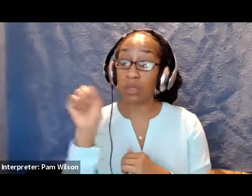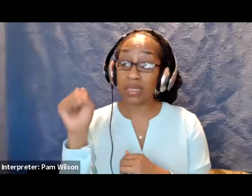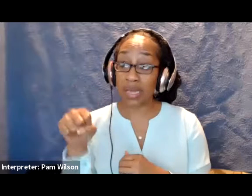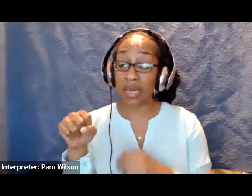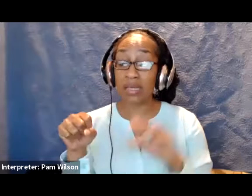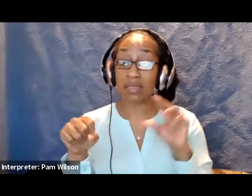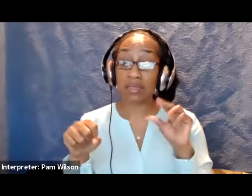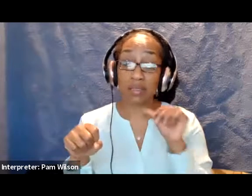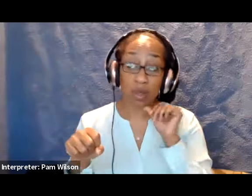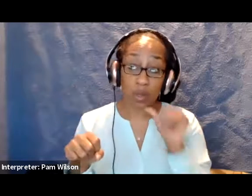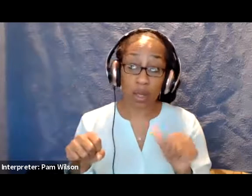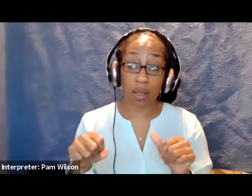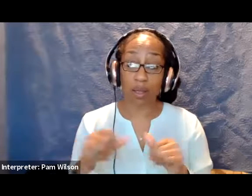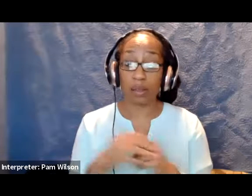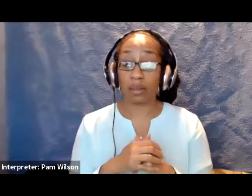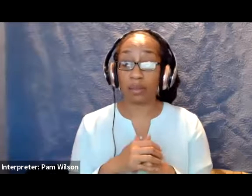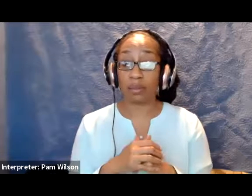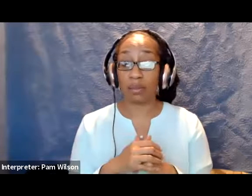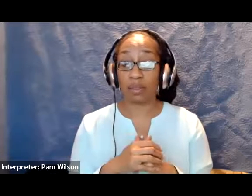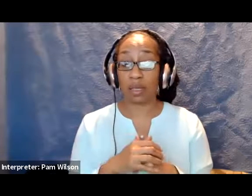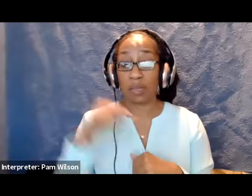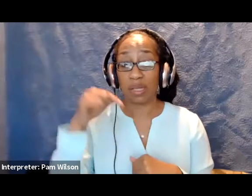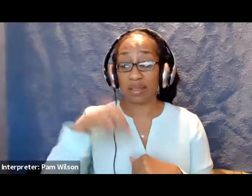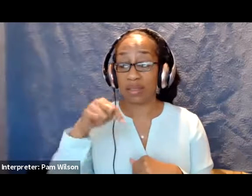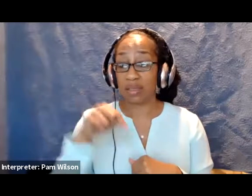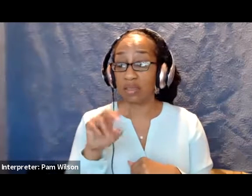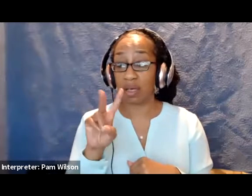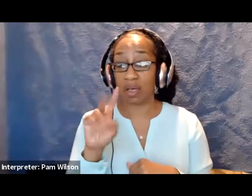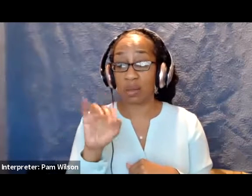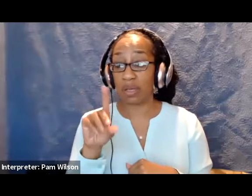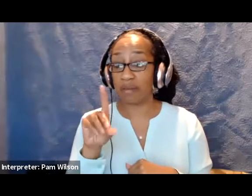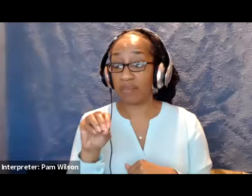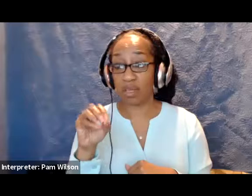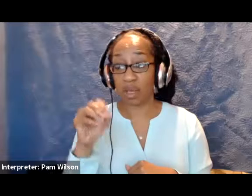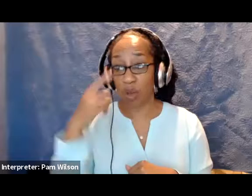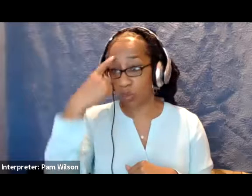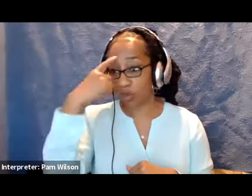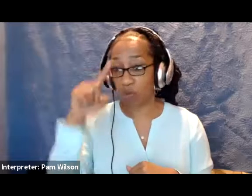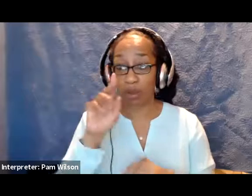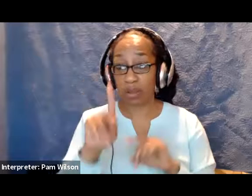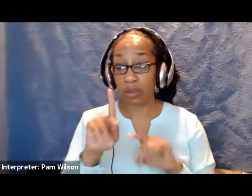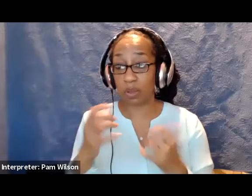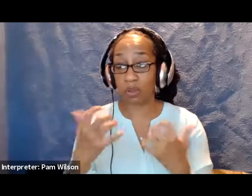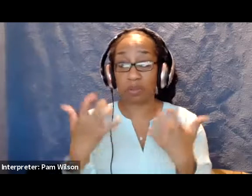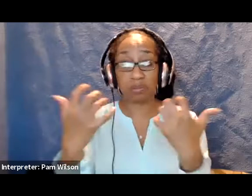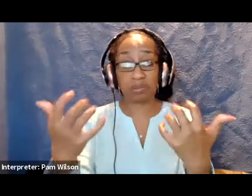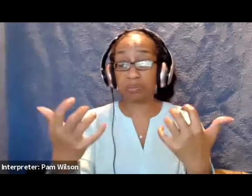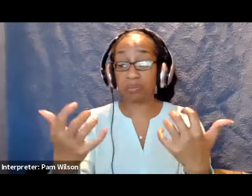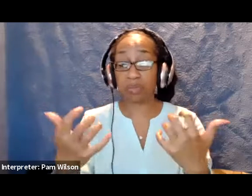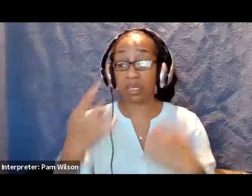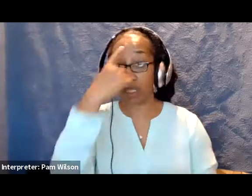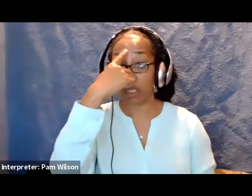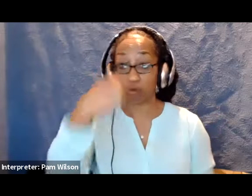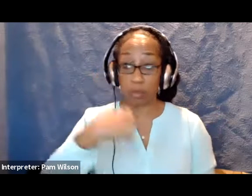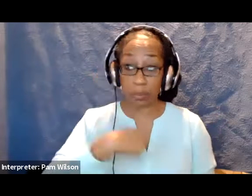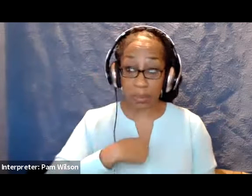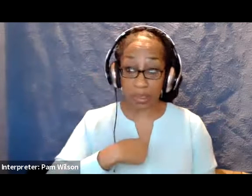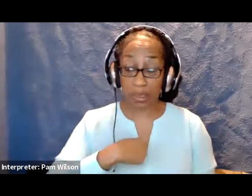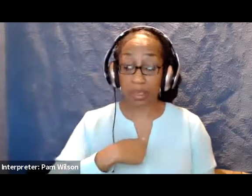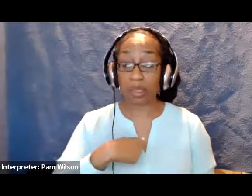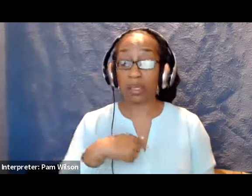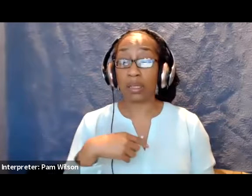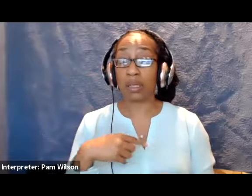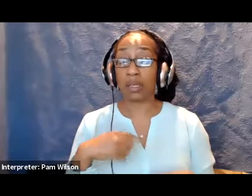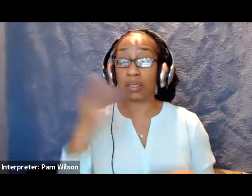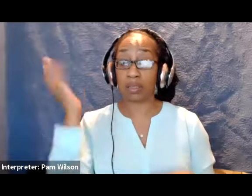in this case, video was not enabled, not for the attendees. It was enabled for me,